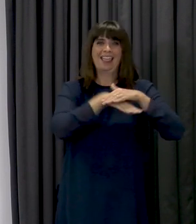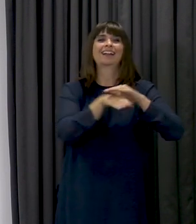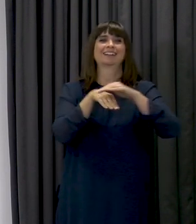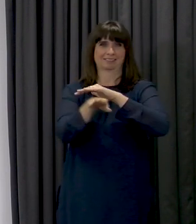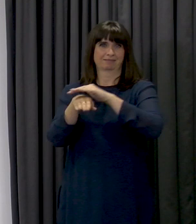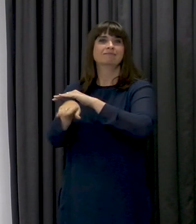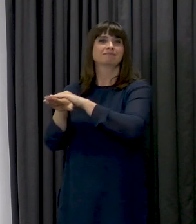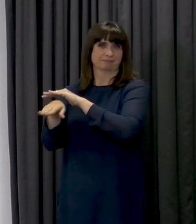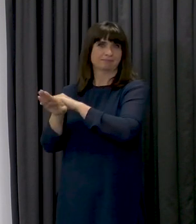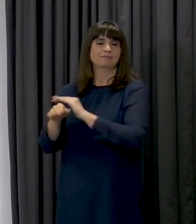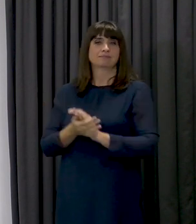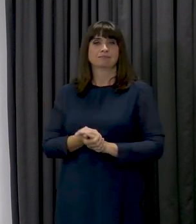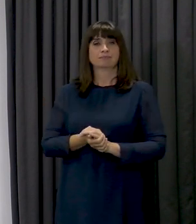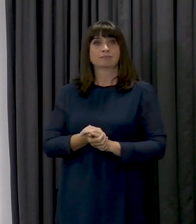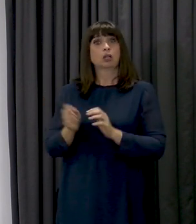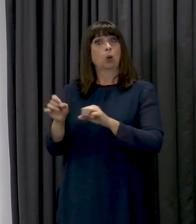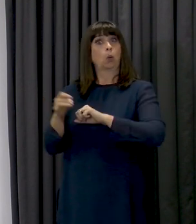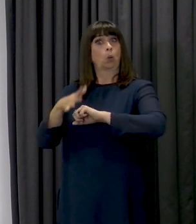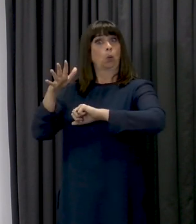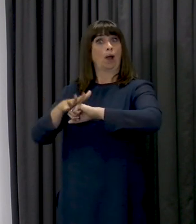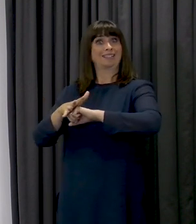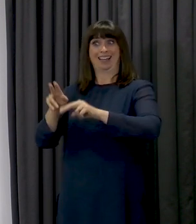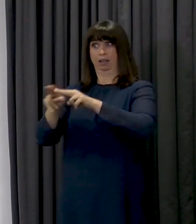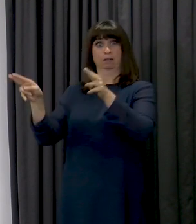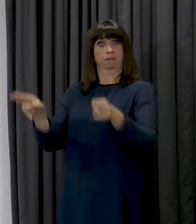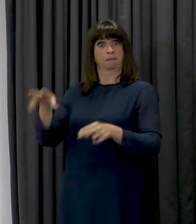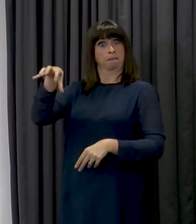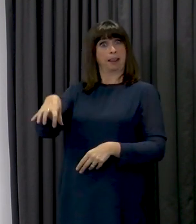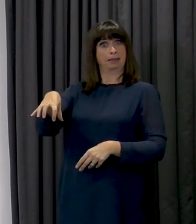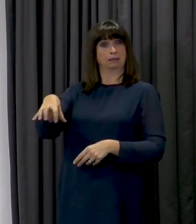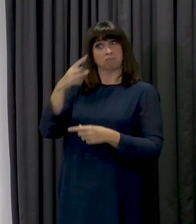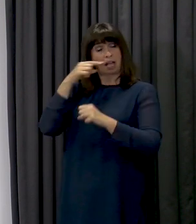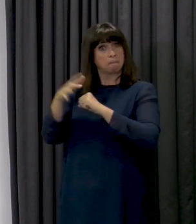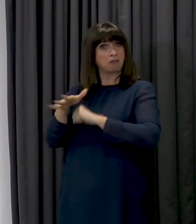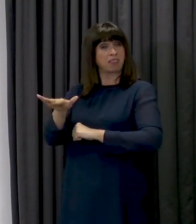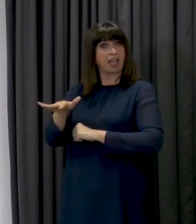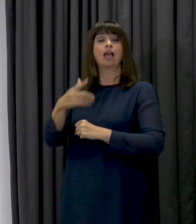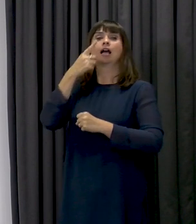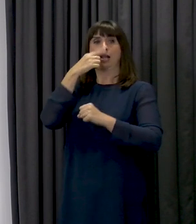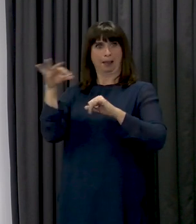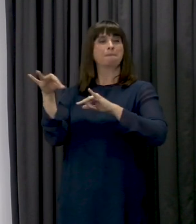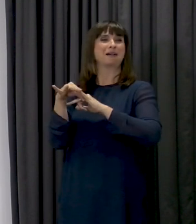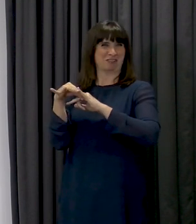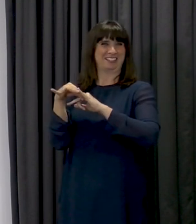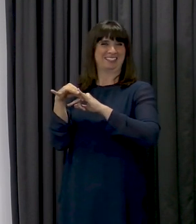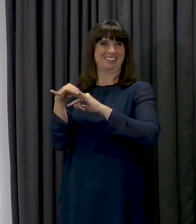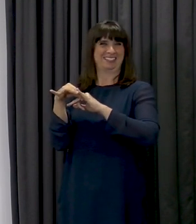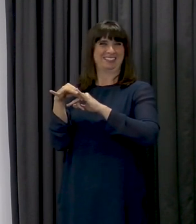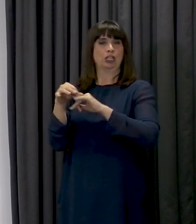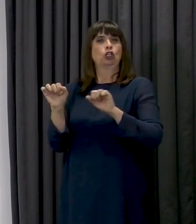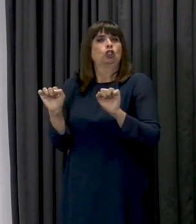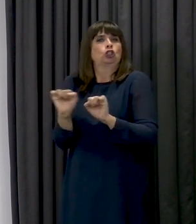indoors. Licensed wedding venues will be able to reopen to carry out ceremonies, but